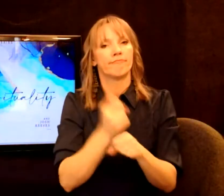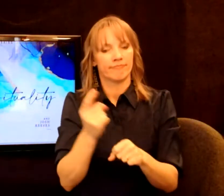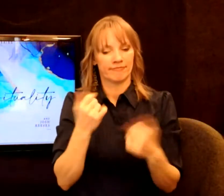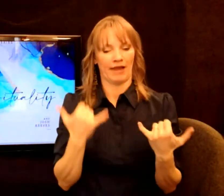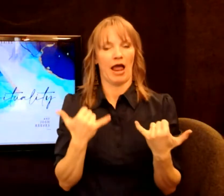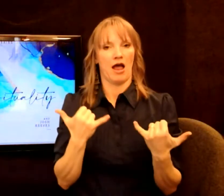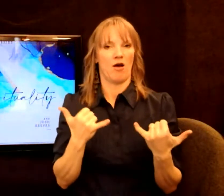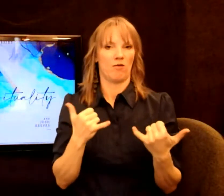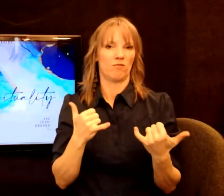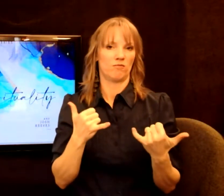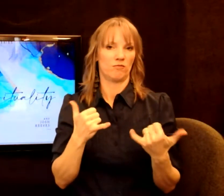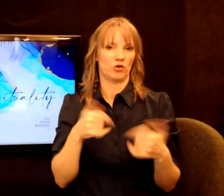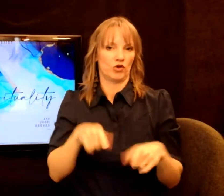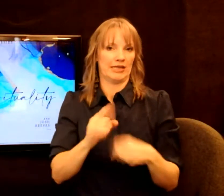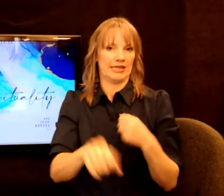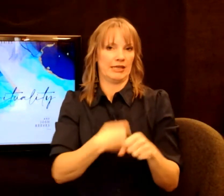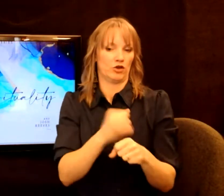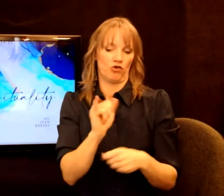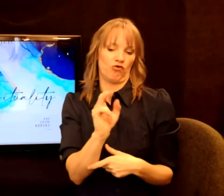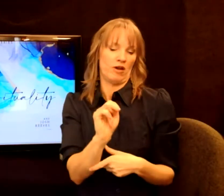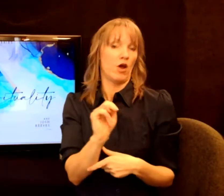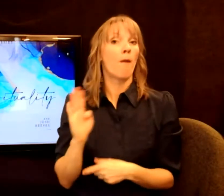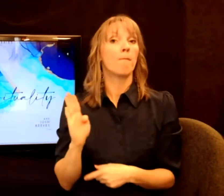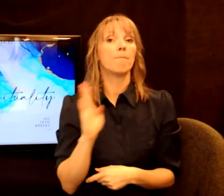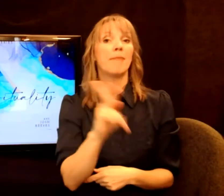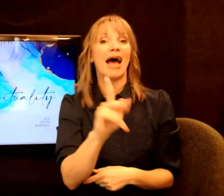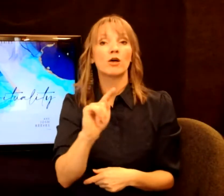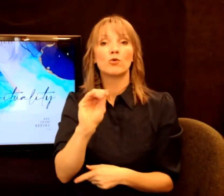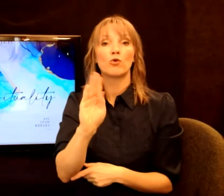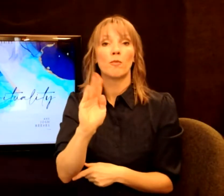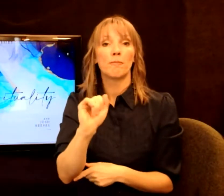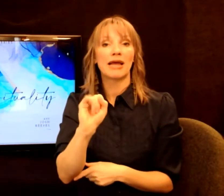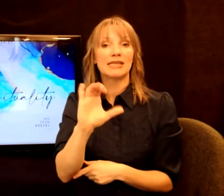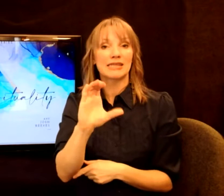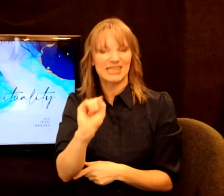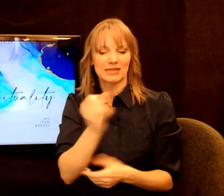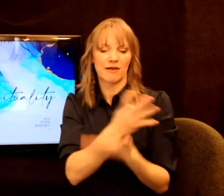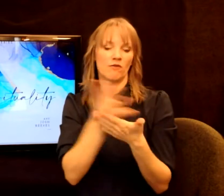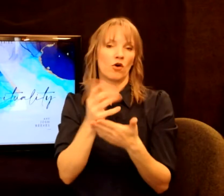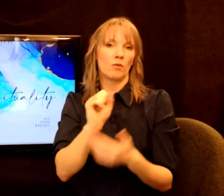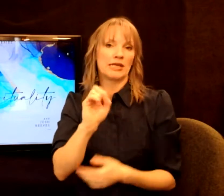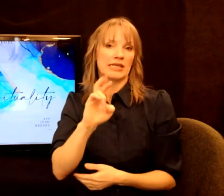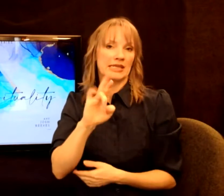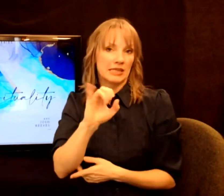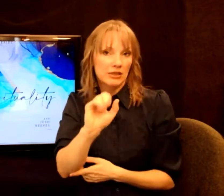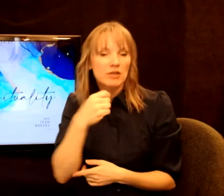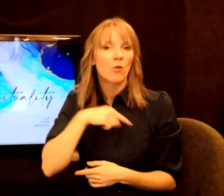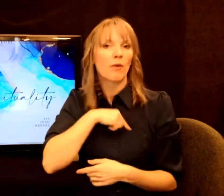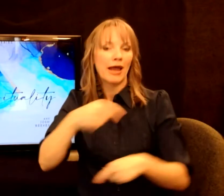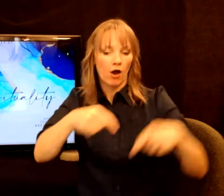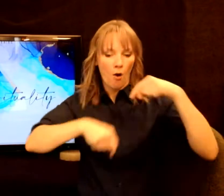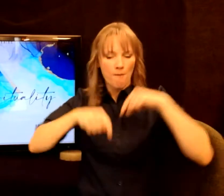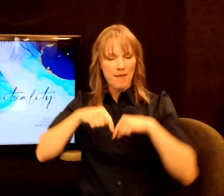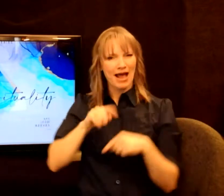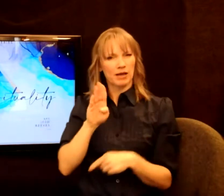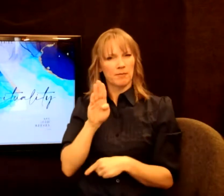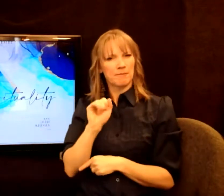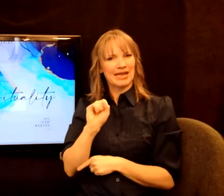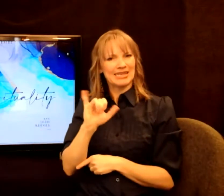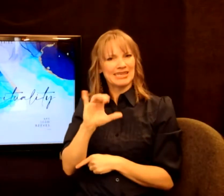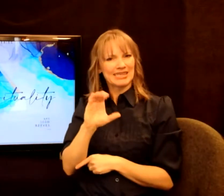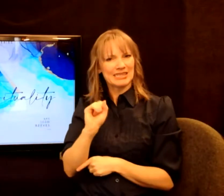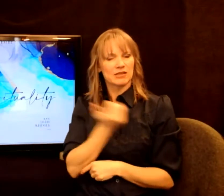this time is to go back to basics. So we create a series, it's a 4-week series where we go back to the basics of our